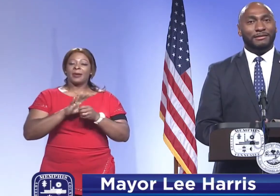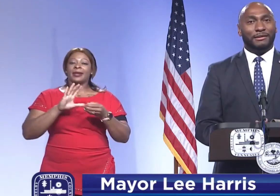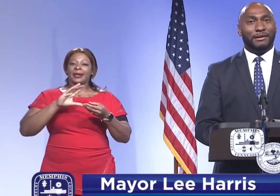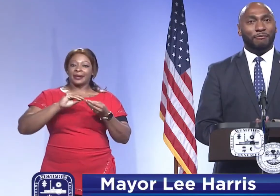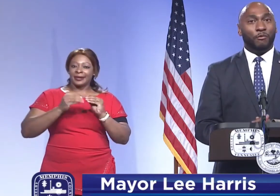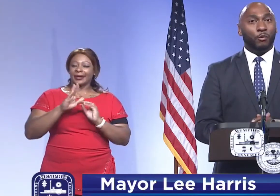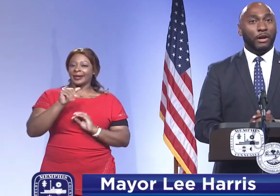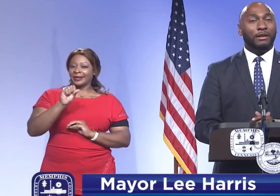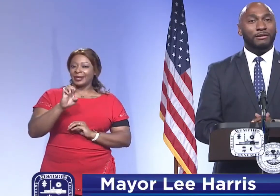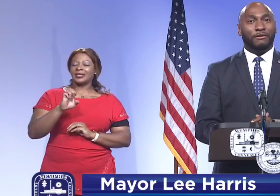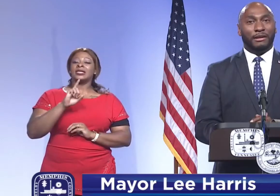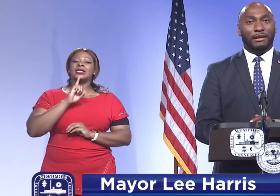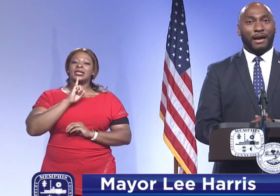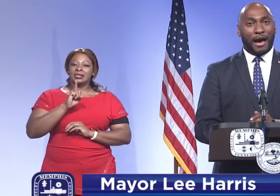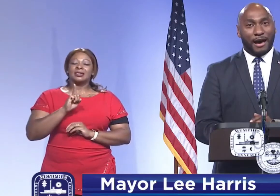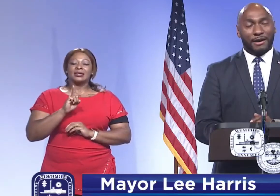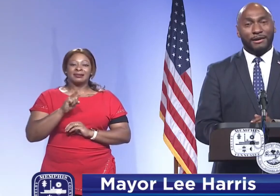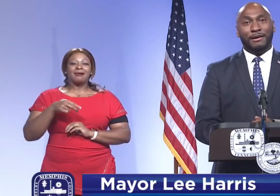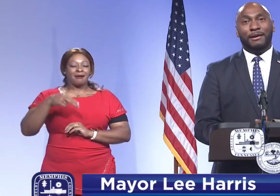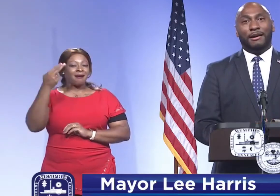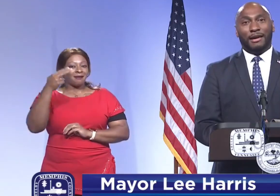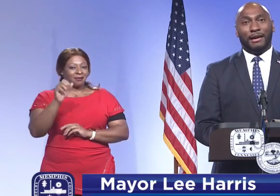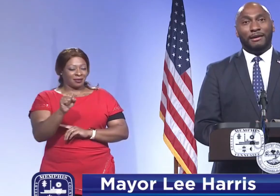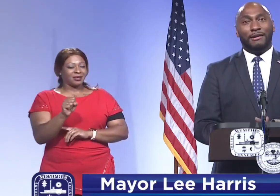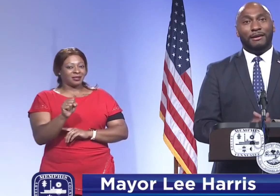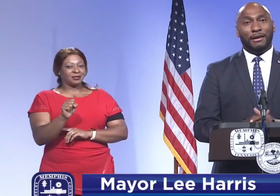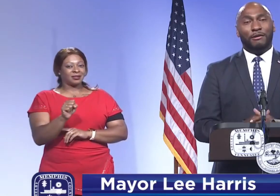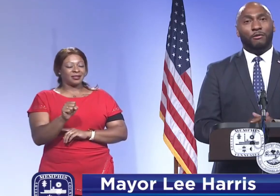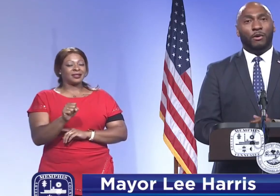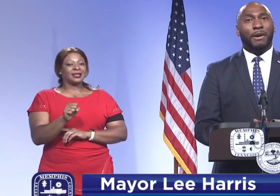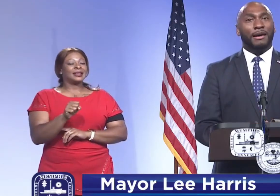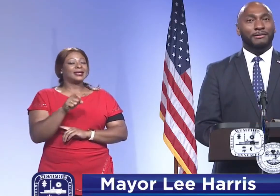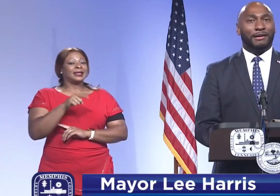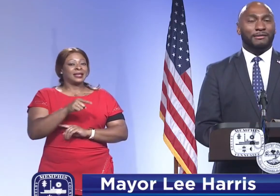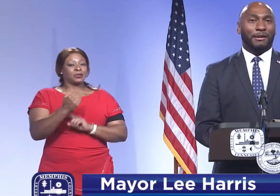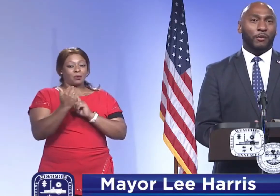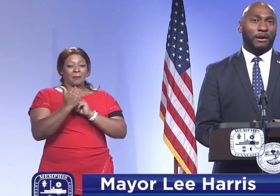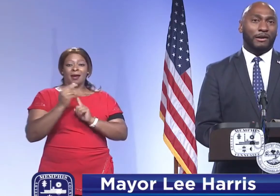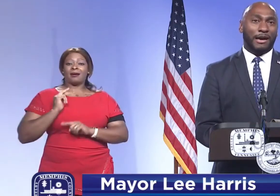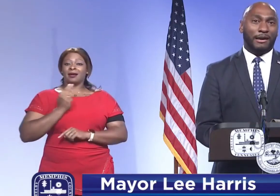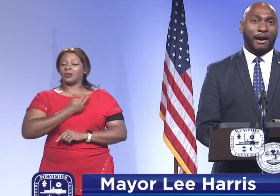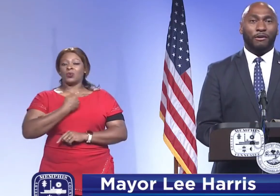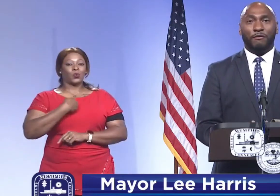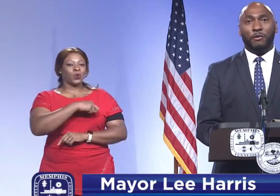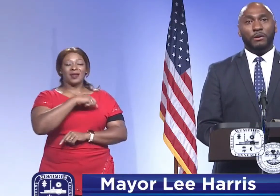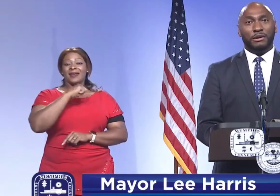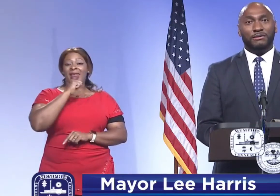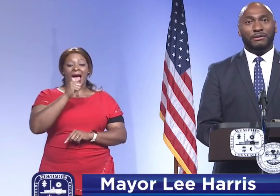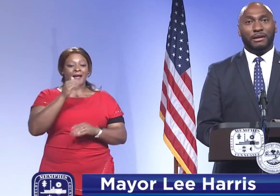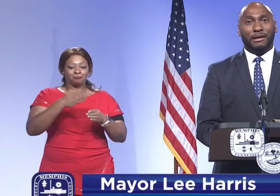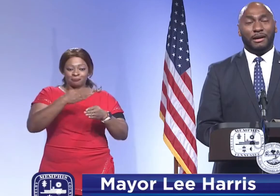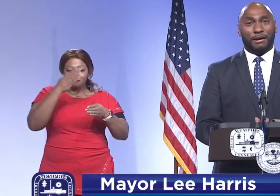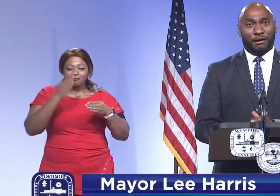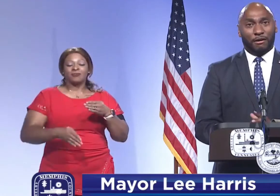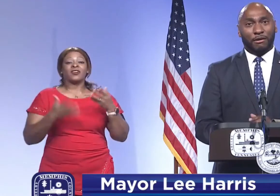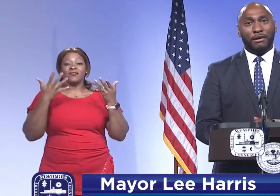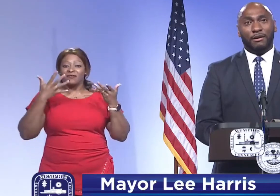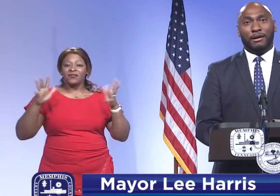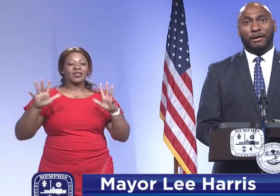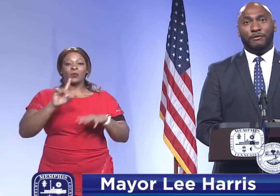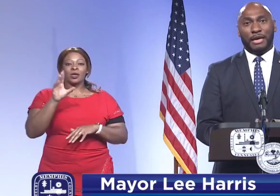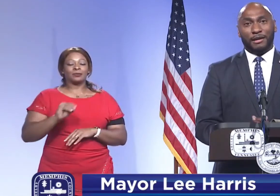is relatively high, and it reminds us that we are not out of the woods at